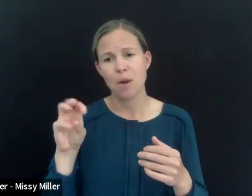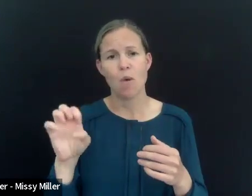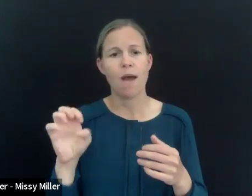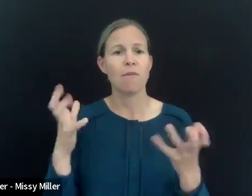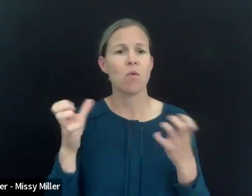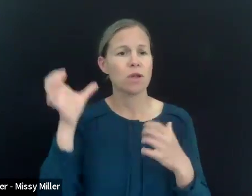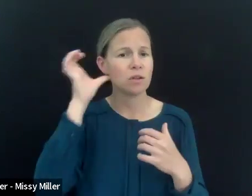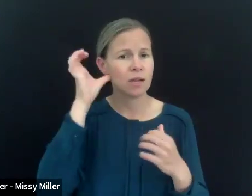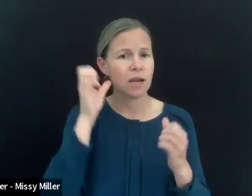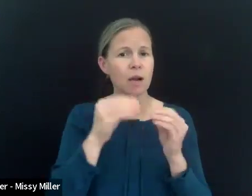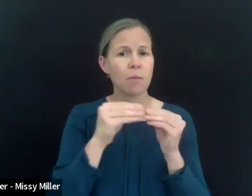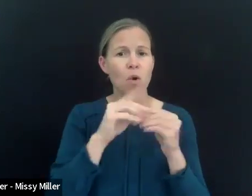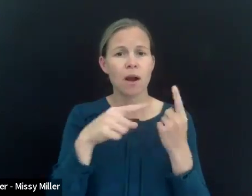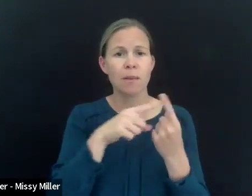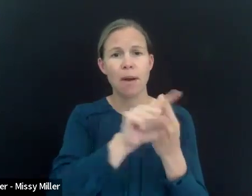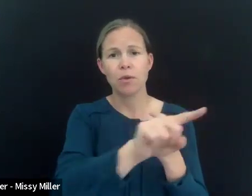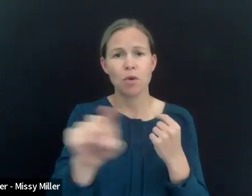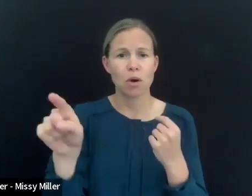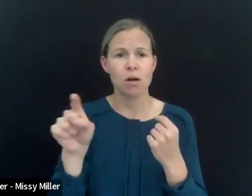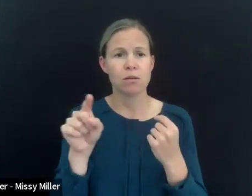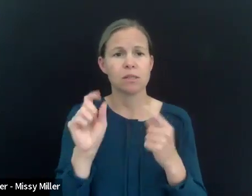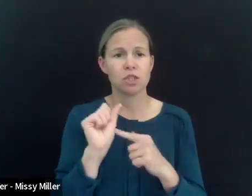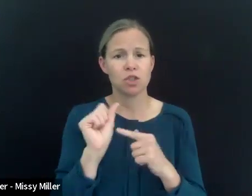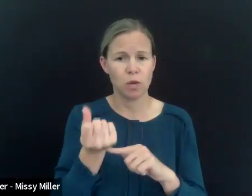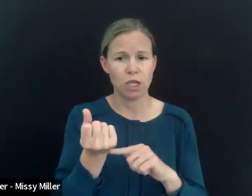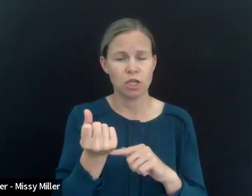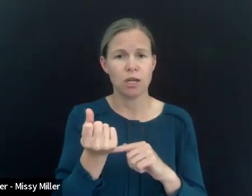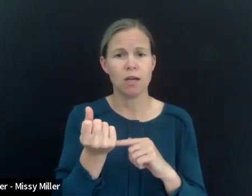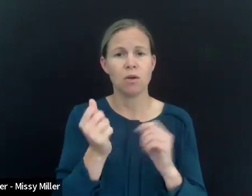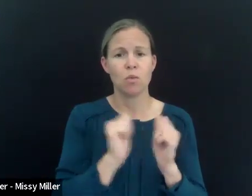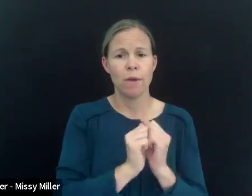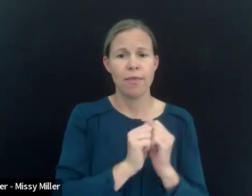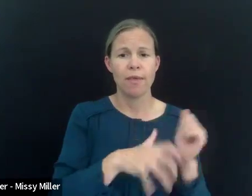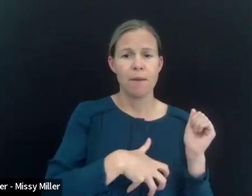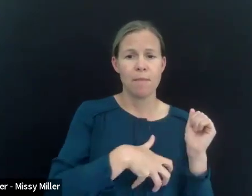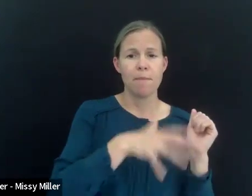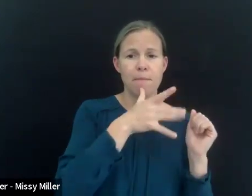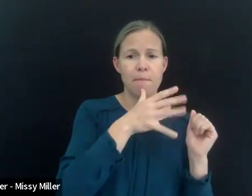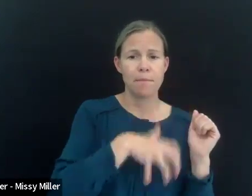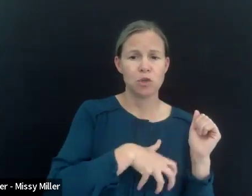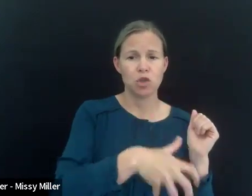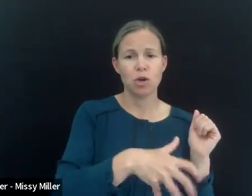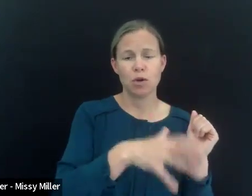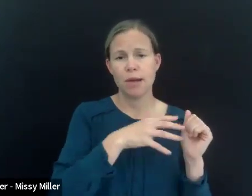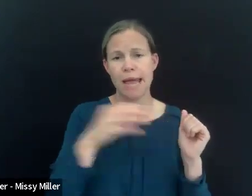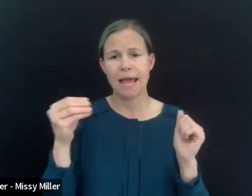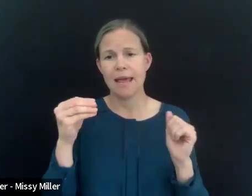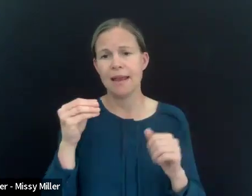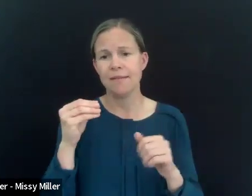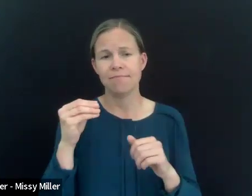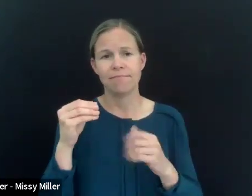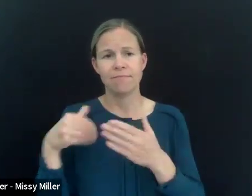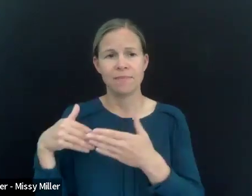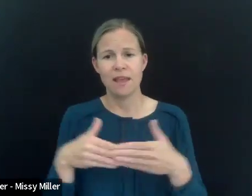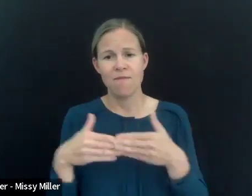about what is some of the context around maternal and infant healthcare in our country. So what are things looking at